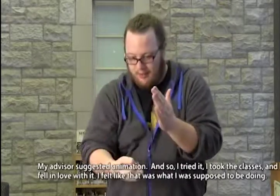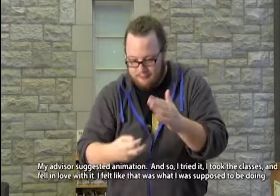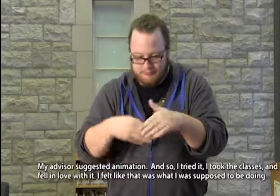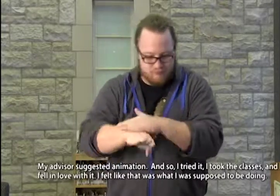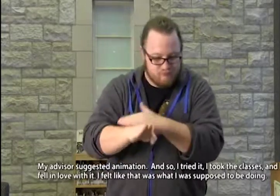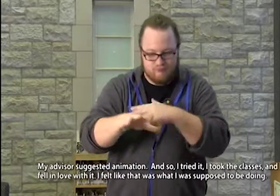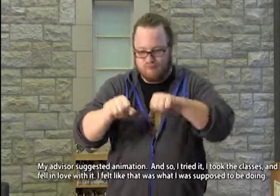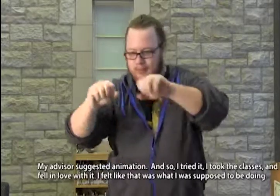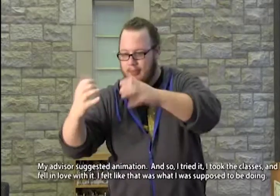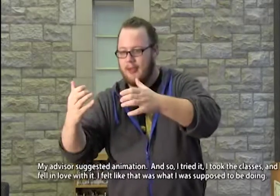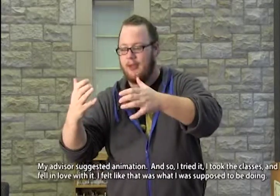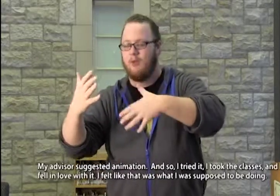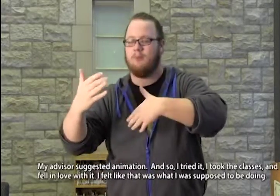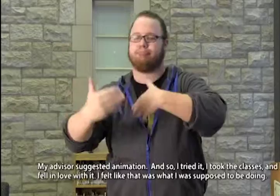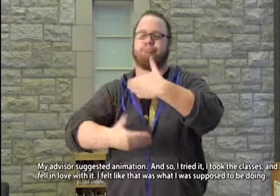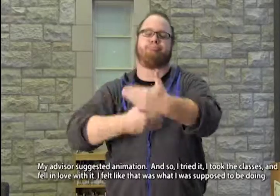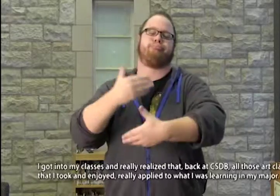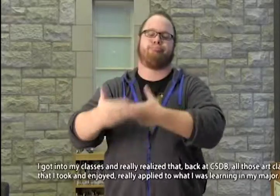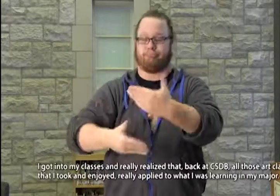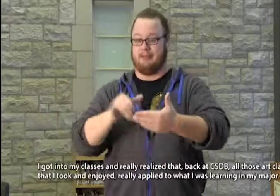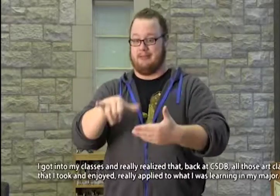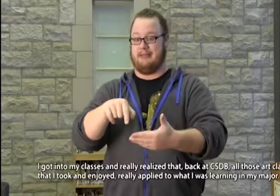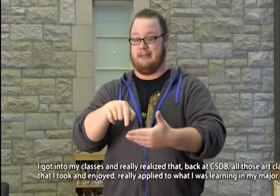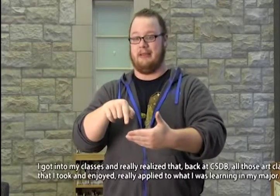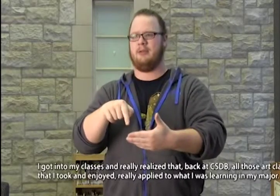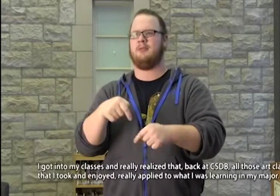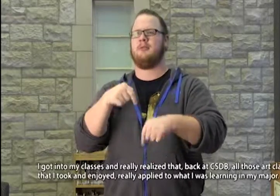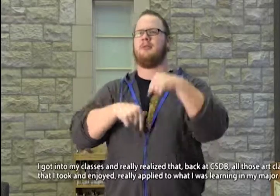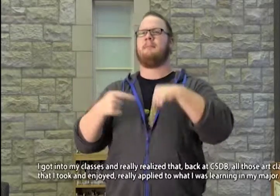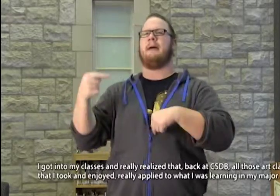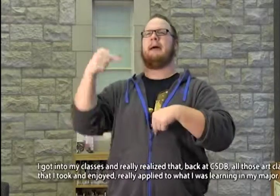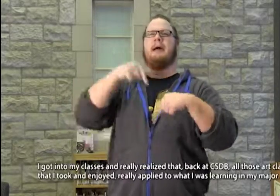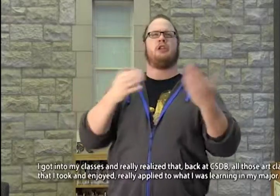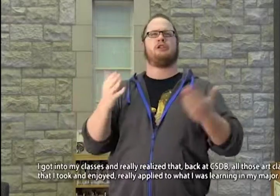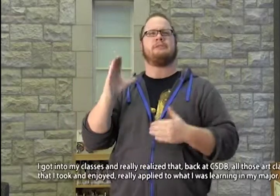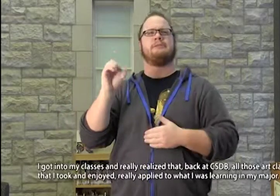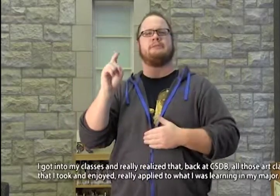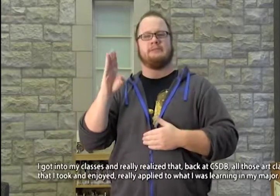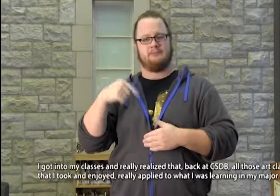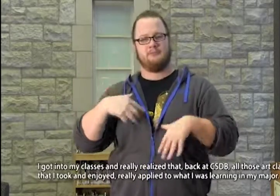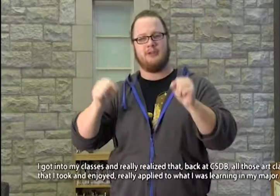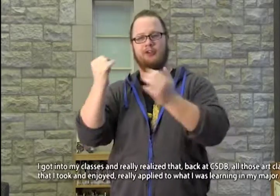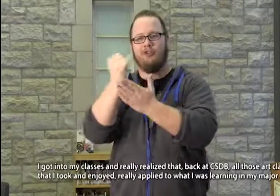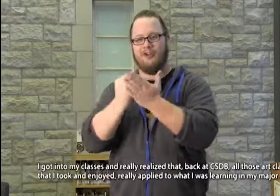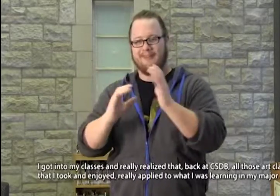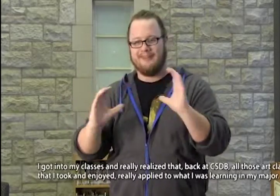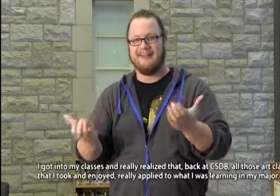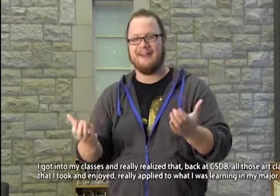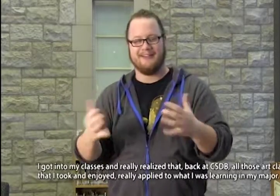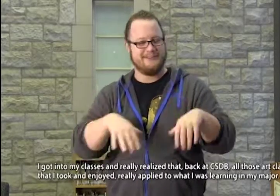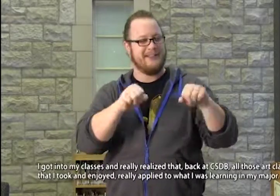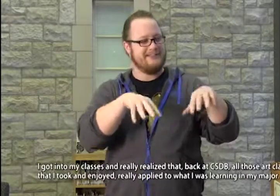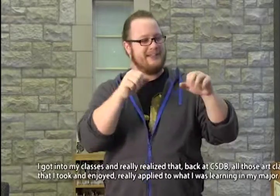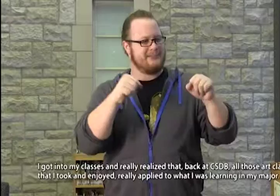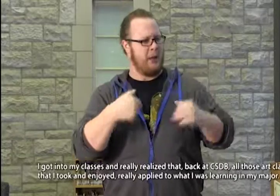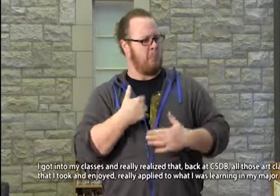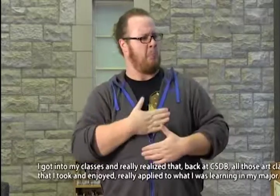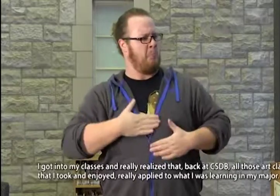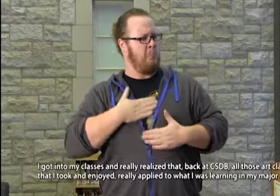I was supposed to be doing. I got into my classes and really realized that back at CSDB, all those art classes that I